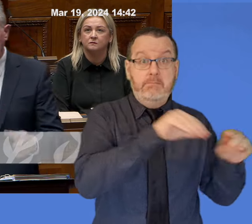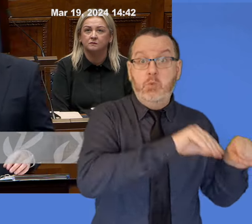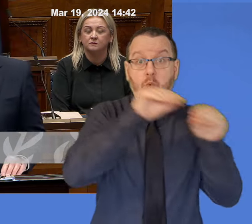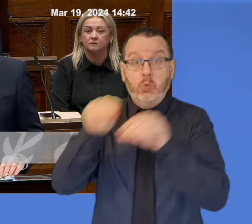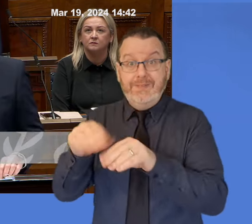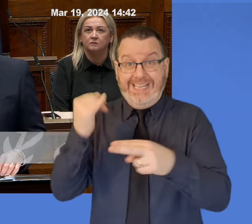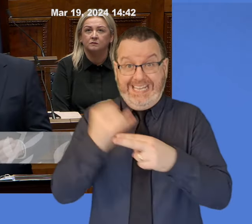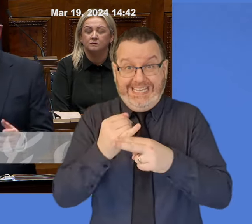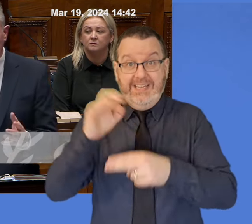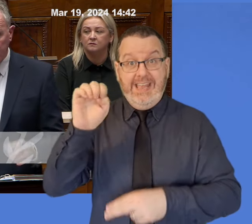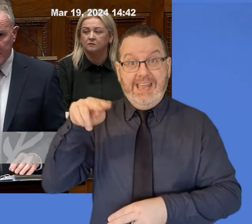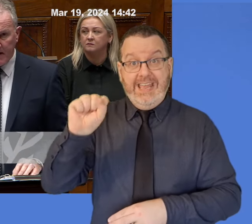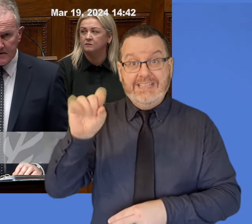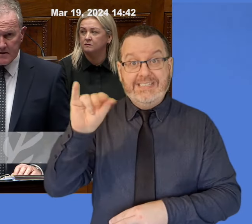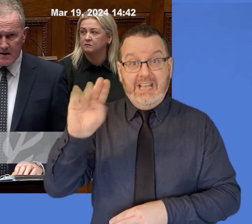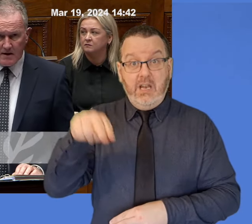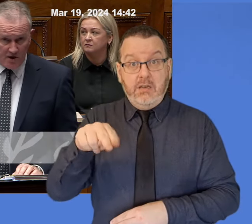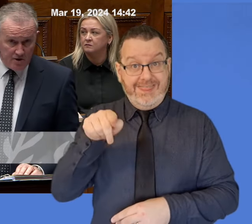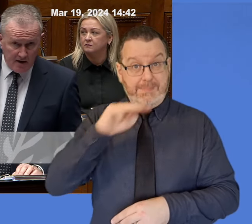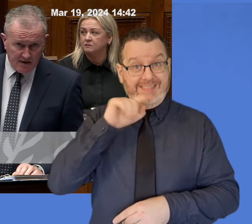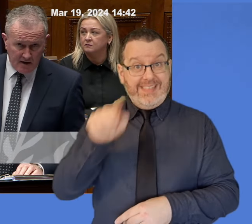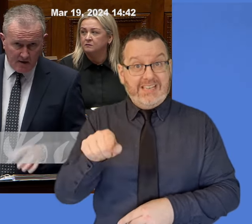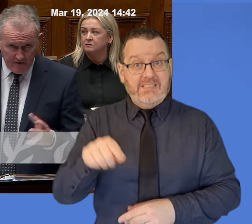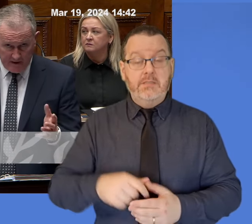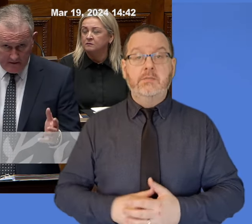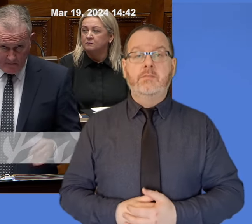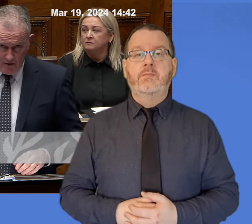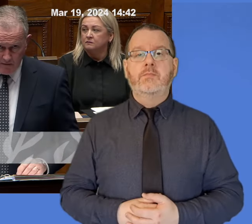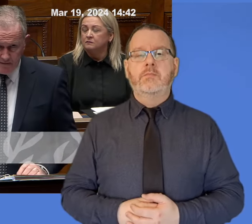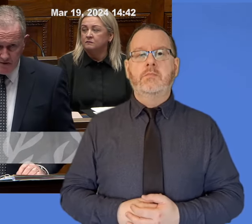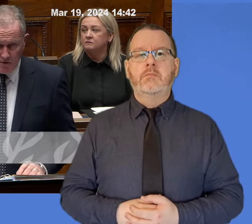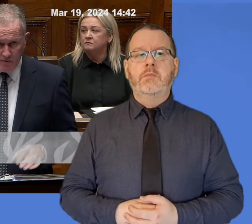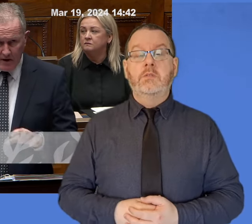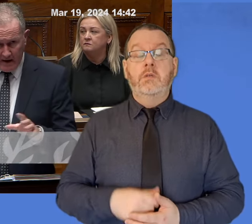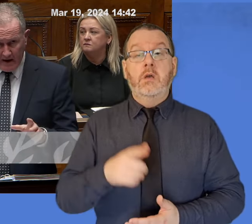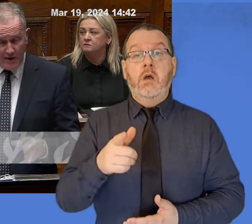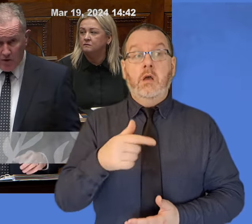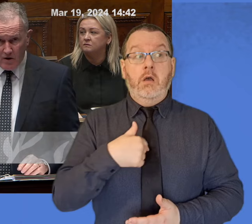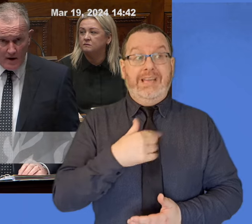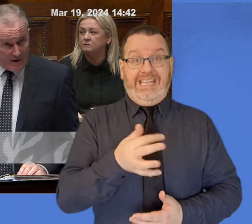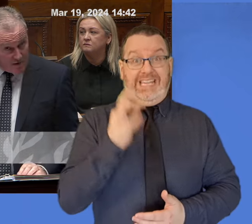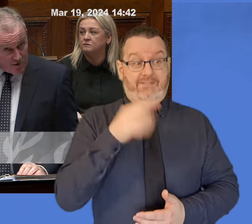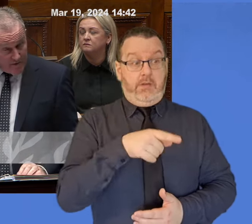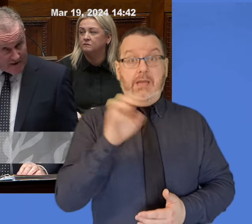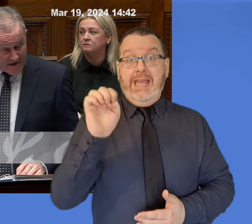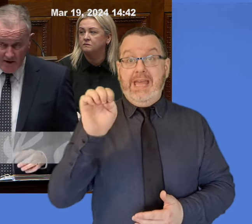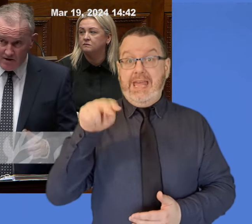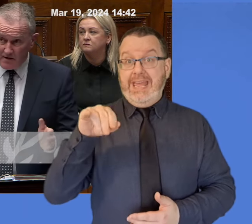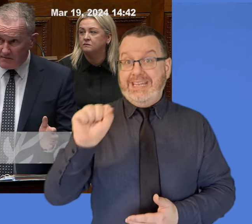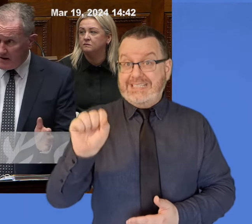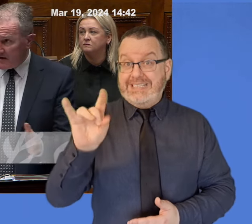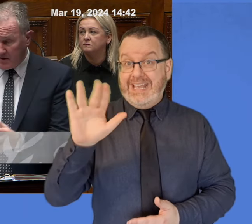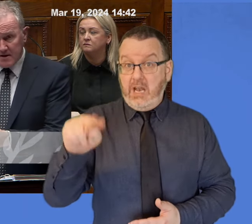we're trying to understand what the rationale would be behind a change in Enniskillen and what that might involve. So, I know 2 weeks